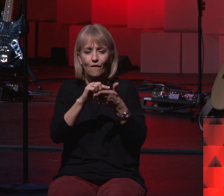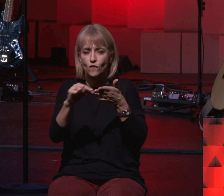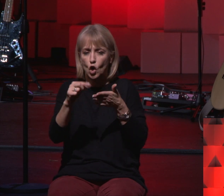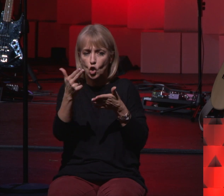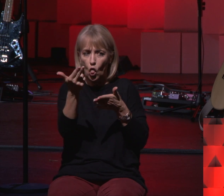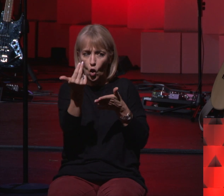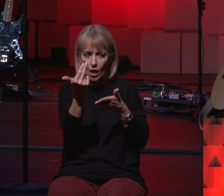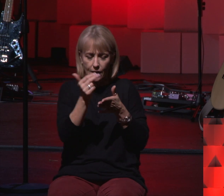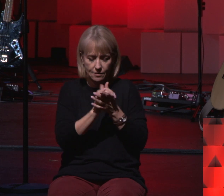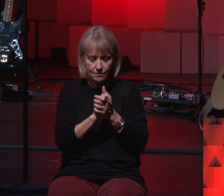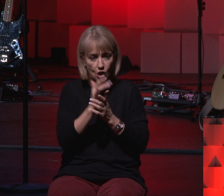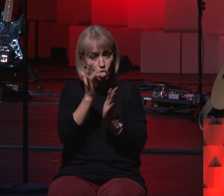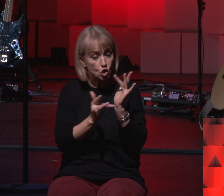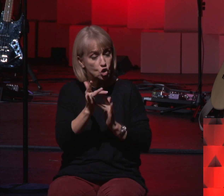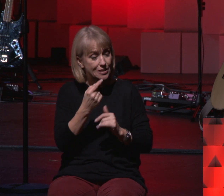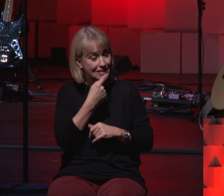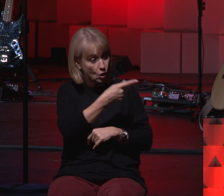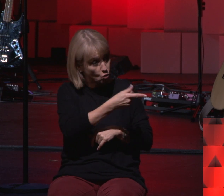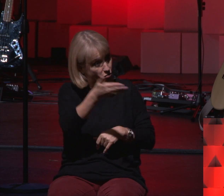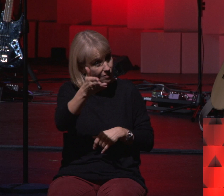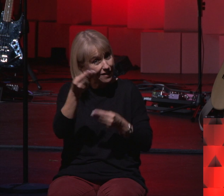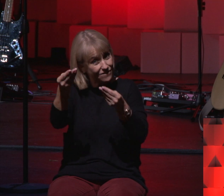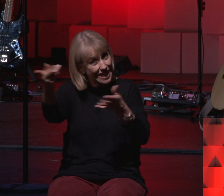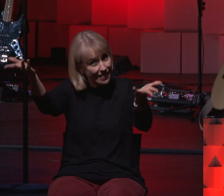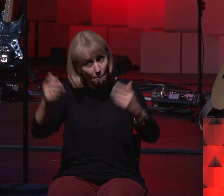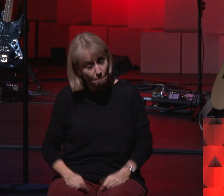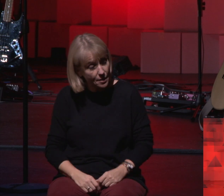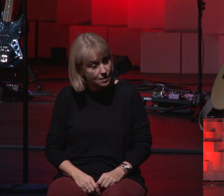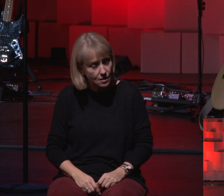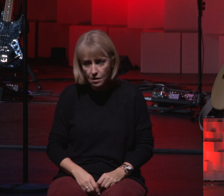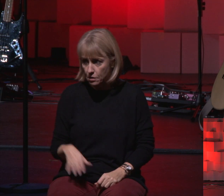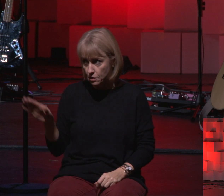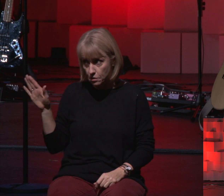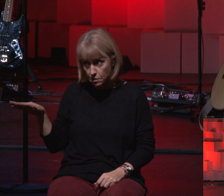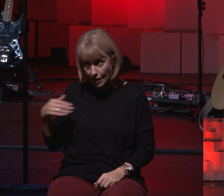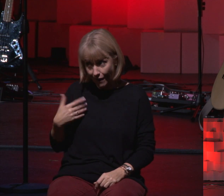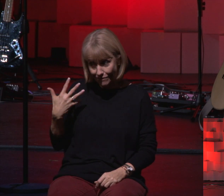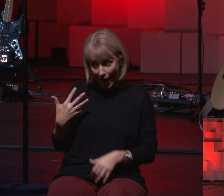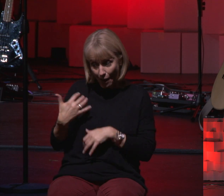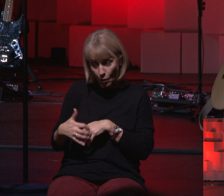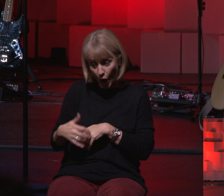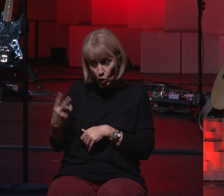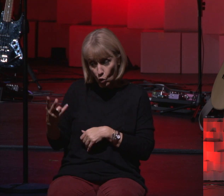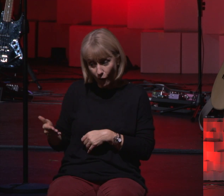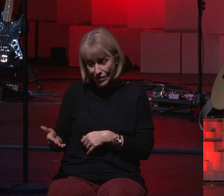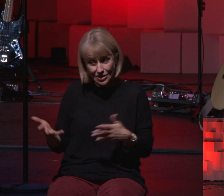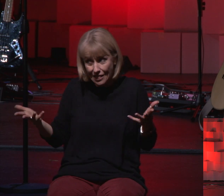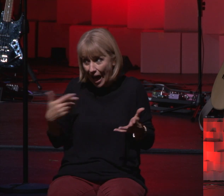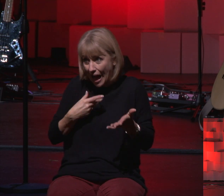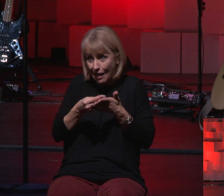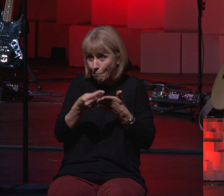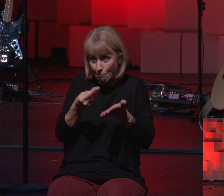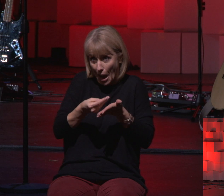Jesus replied, you give them something to eat. And they answered, we only have 5 loaves of bread and 2 fish unless we go and buy food for all this crowd